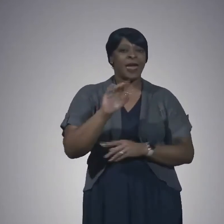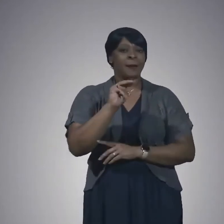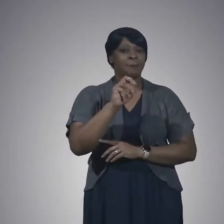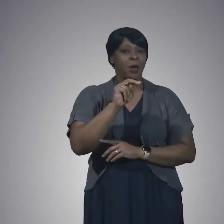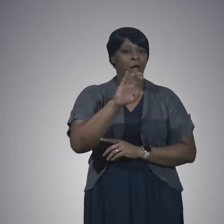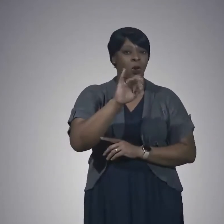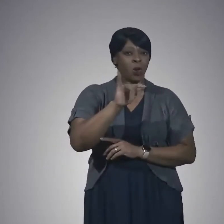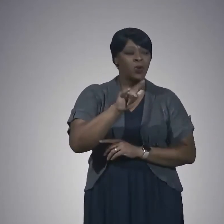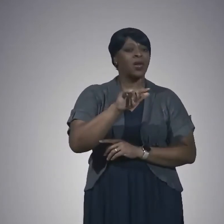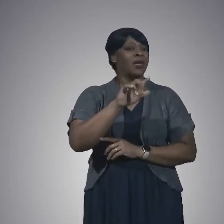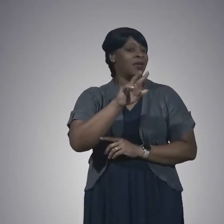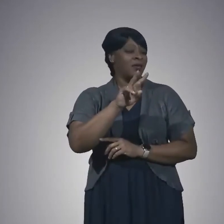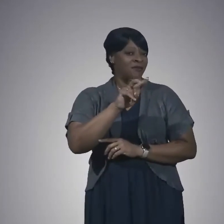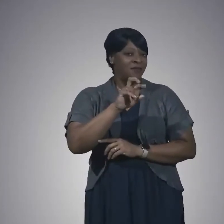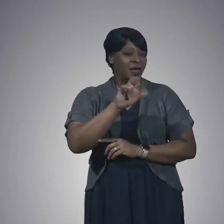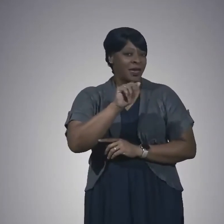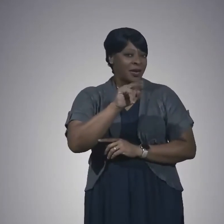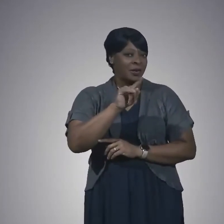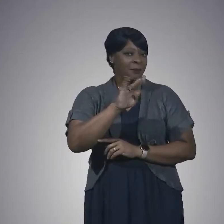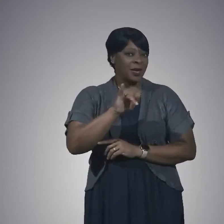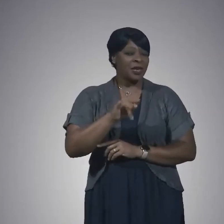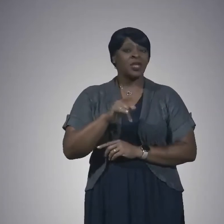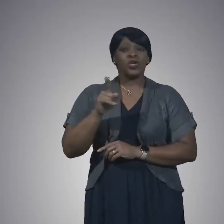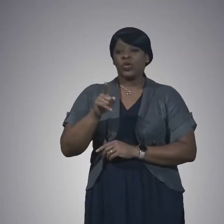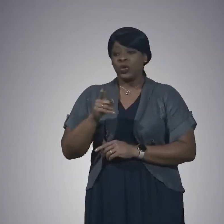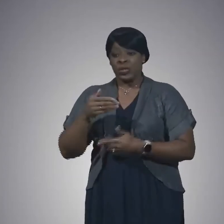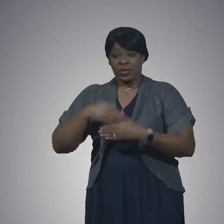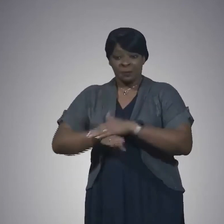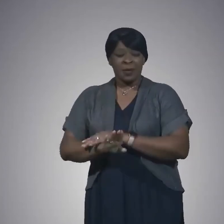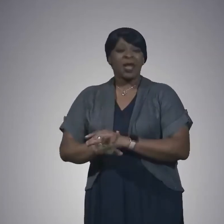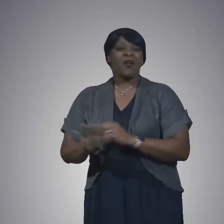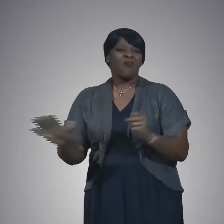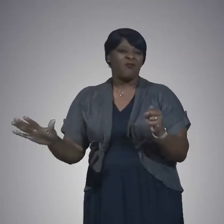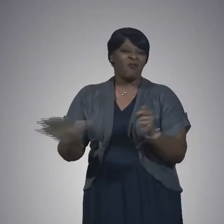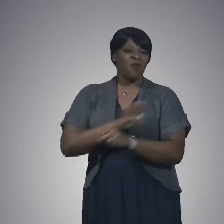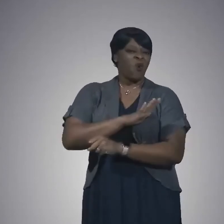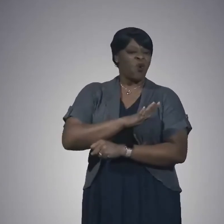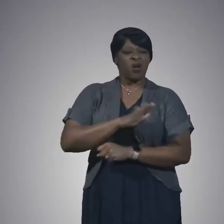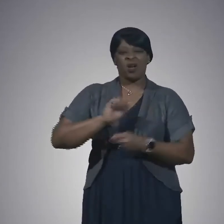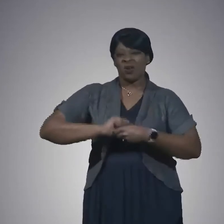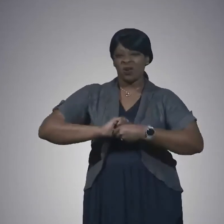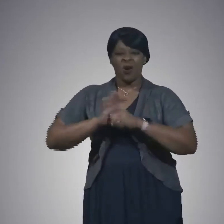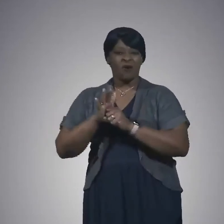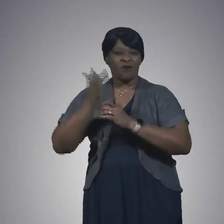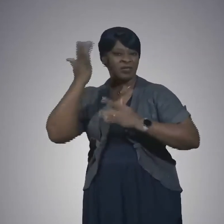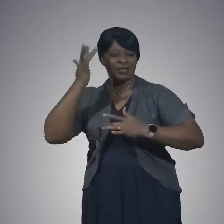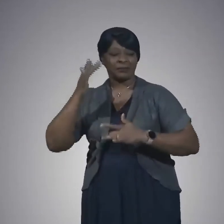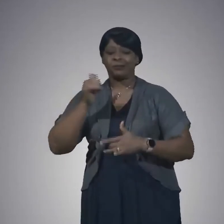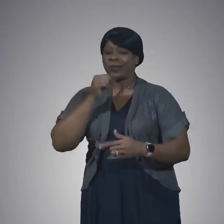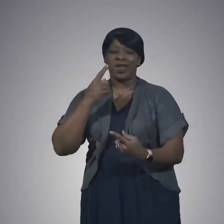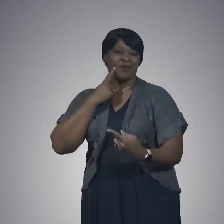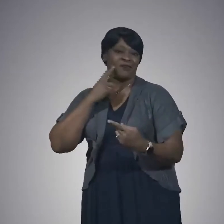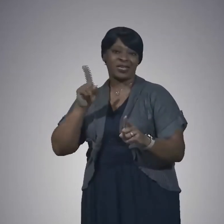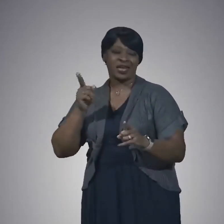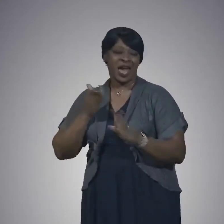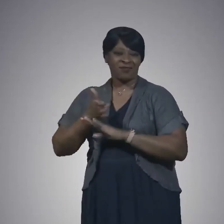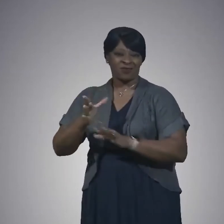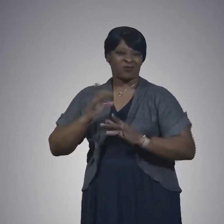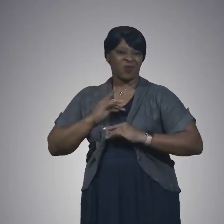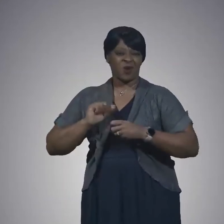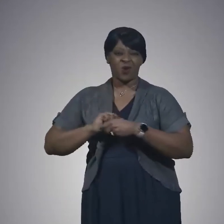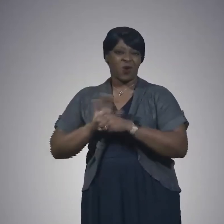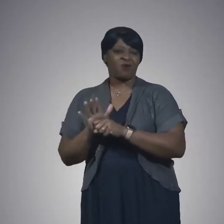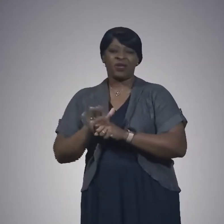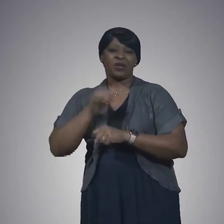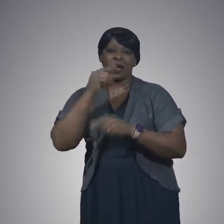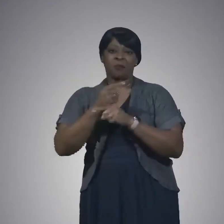in and you're effectively have full-blown COVID symptoms, that's not as effective for you, and it's not even appropriate